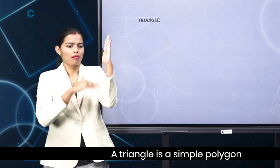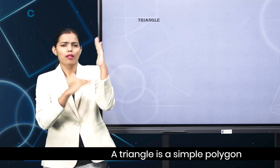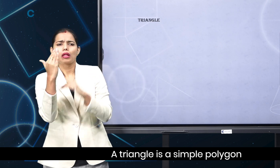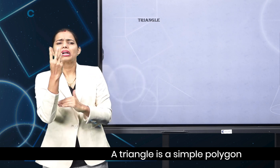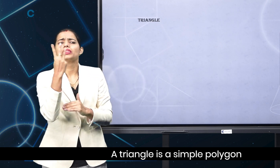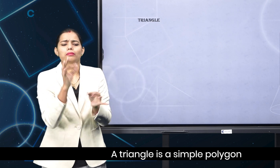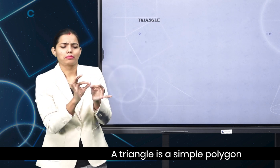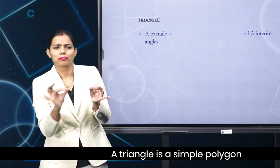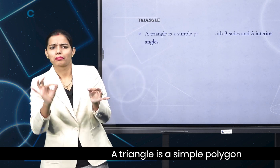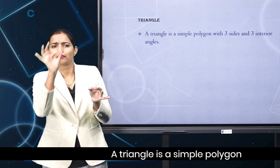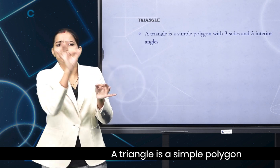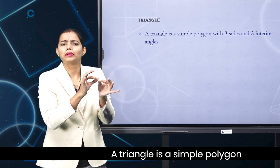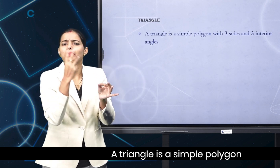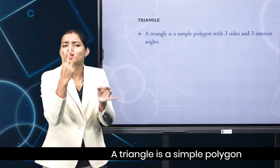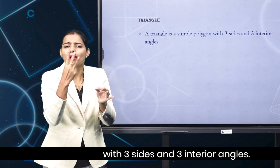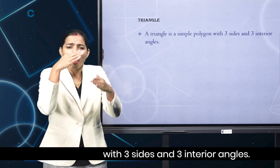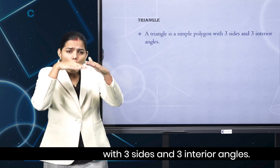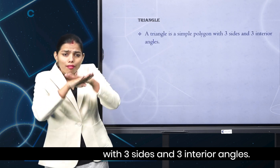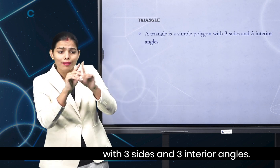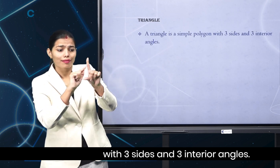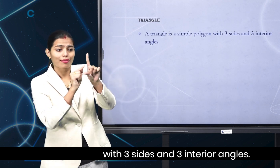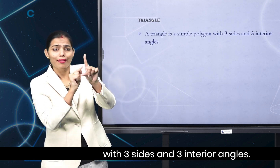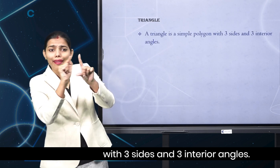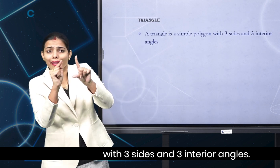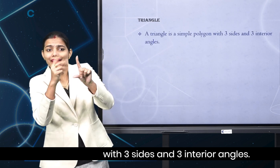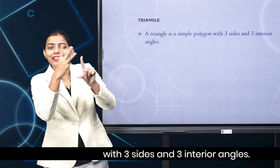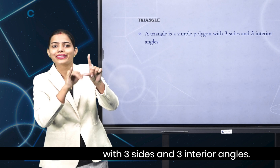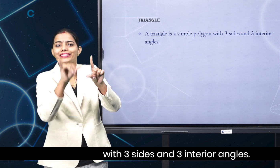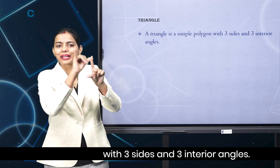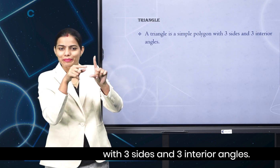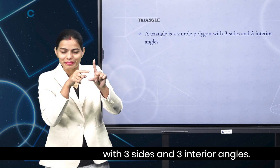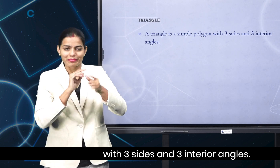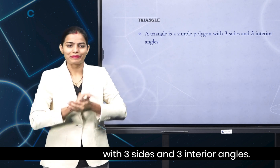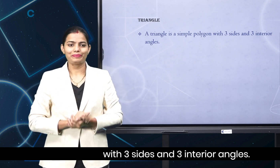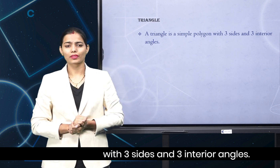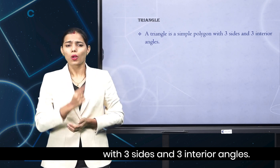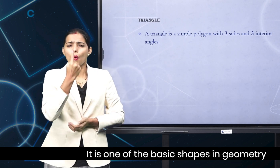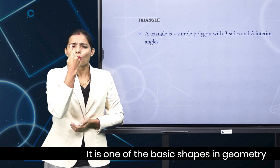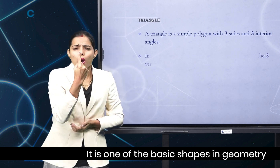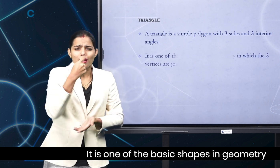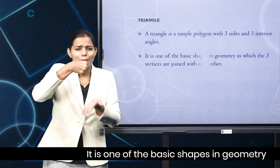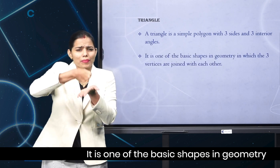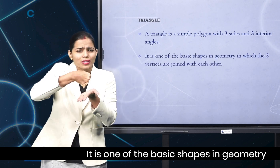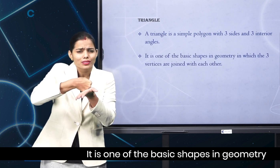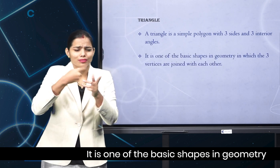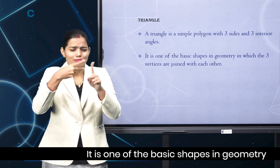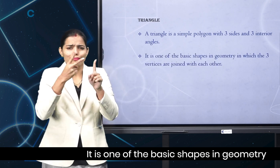A triangle is a simple polygon with 3 sides and 3 interior angles. It is one of the basic shapes